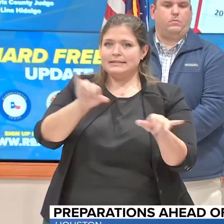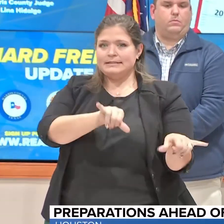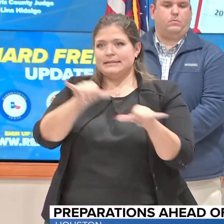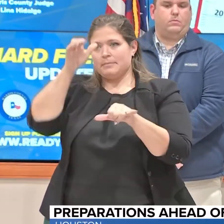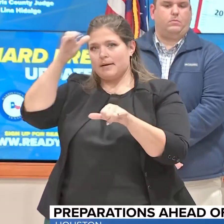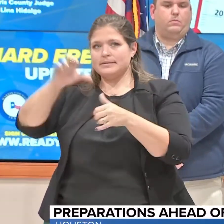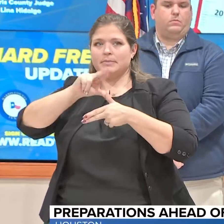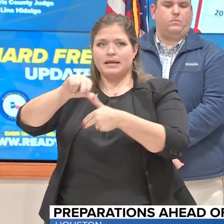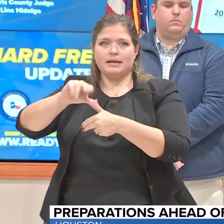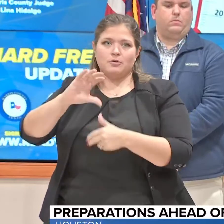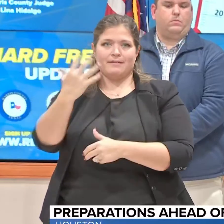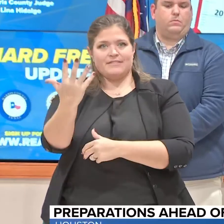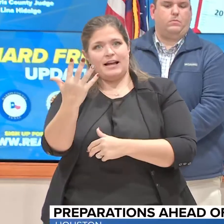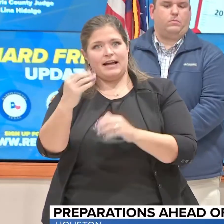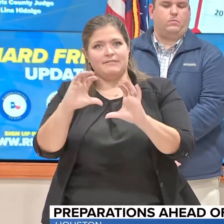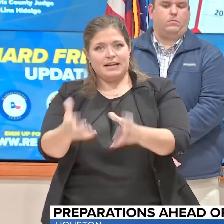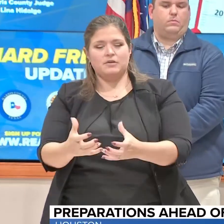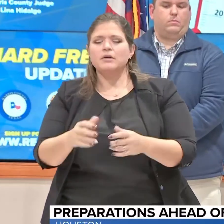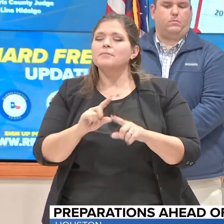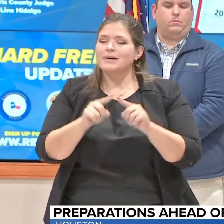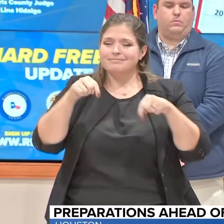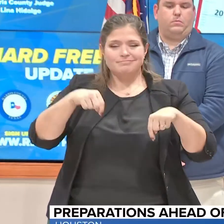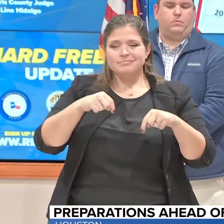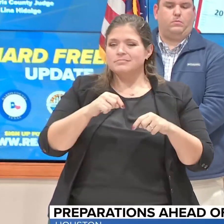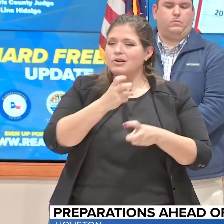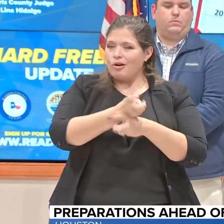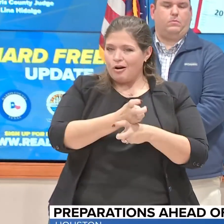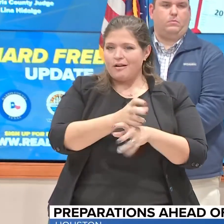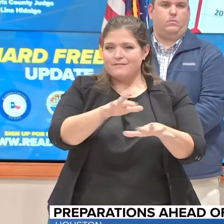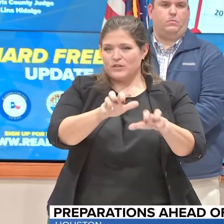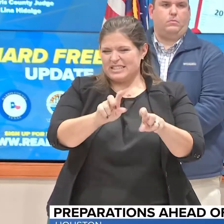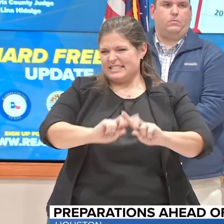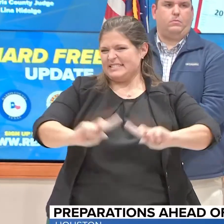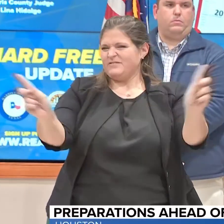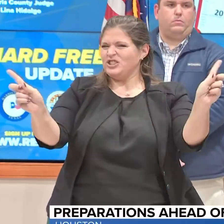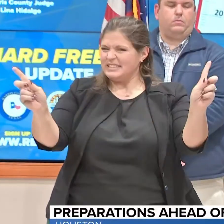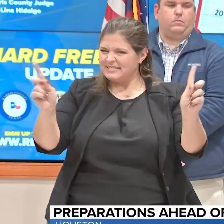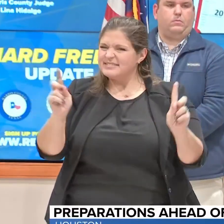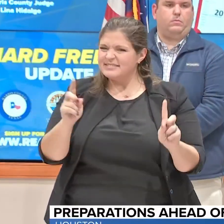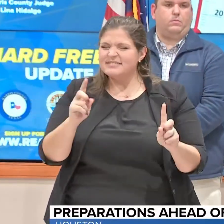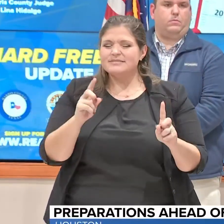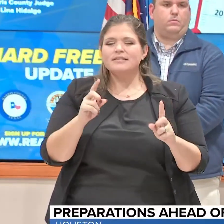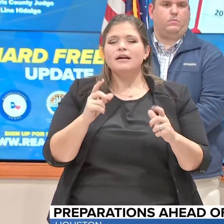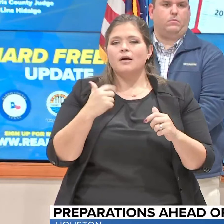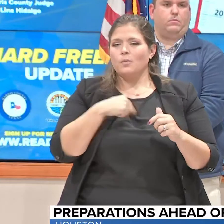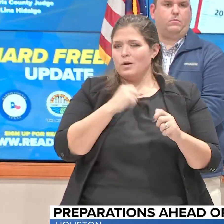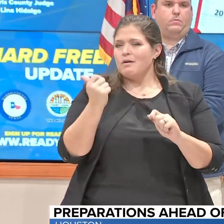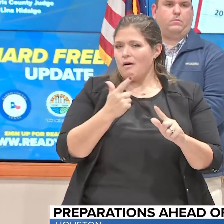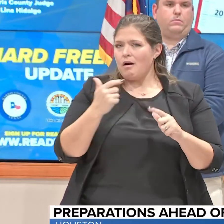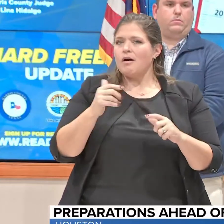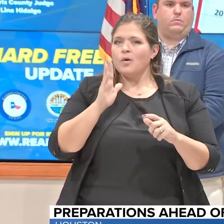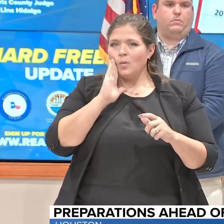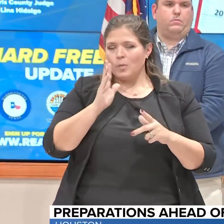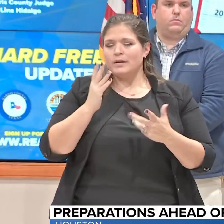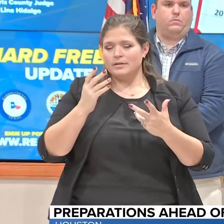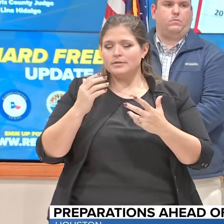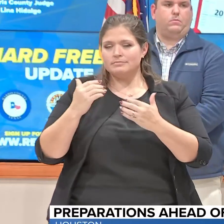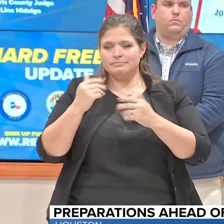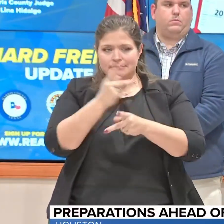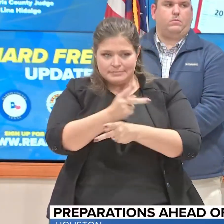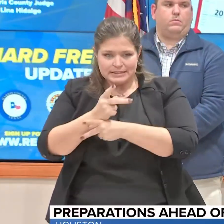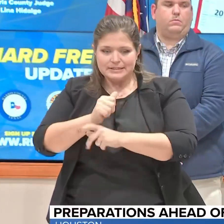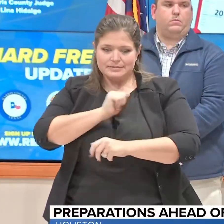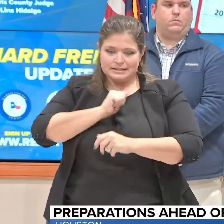as though this were a hard freeze, which it is, and let's all do our part, and in that case, we'll have a really, really lovely holiday